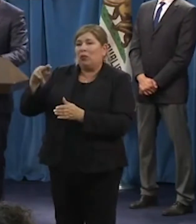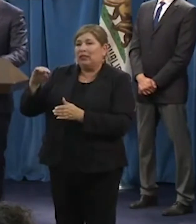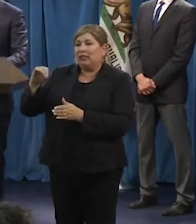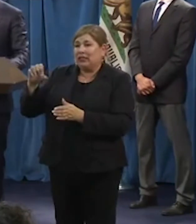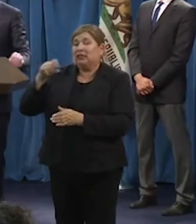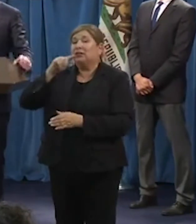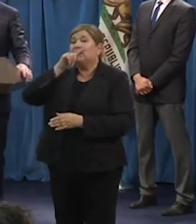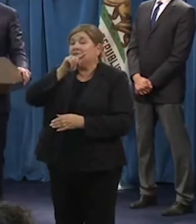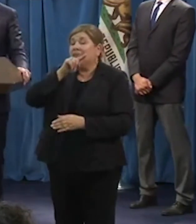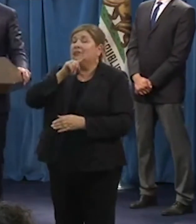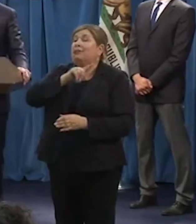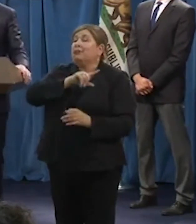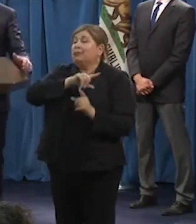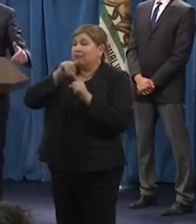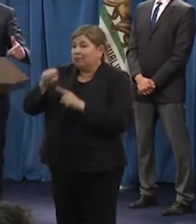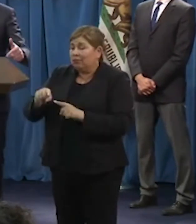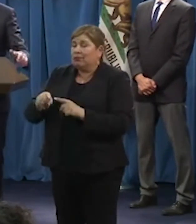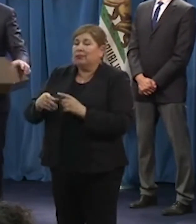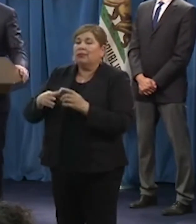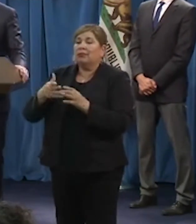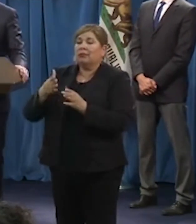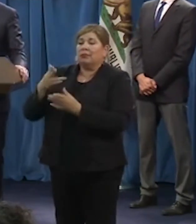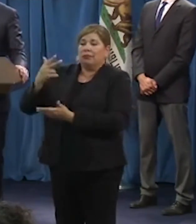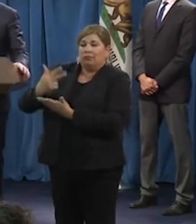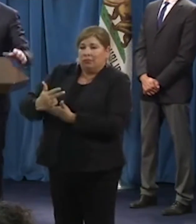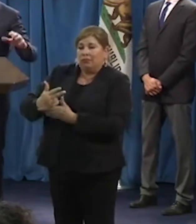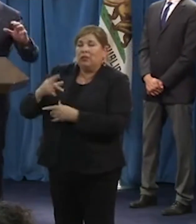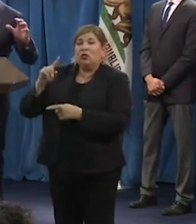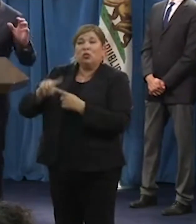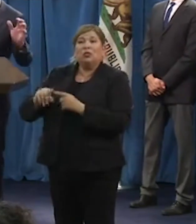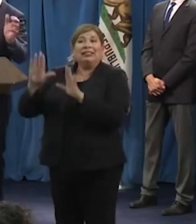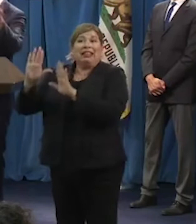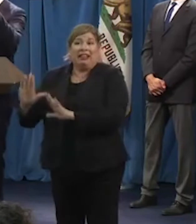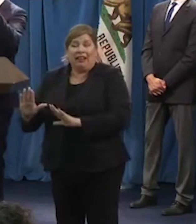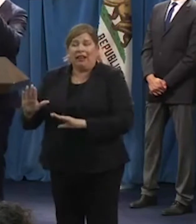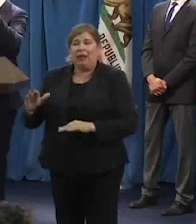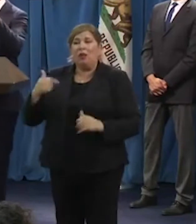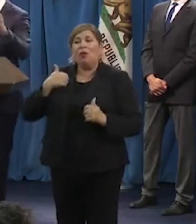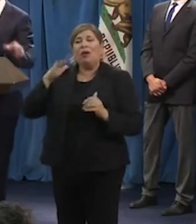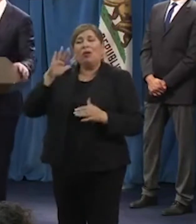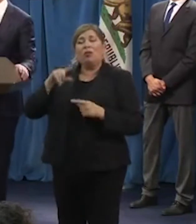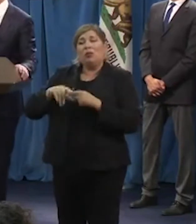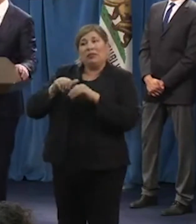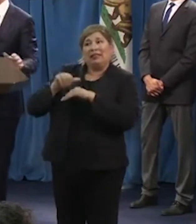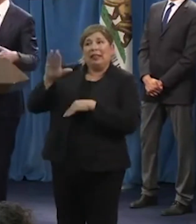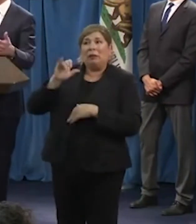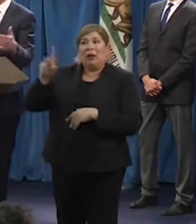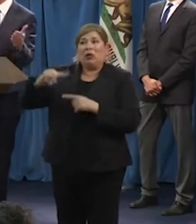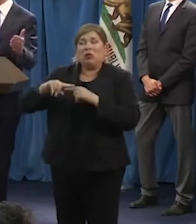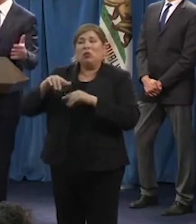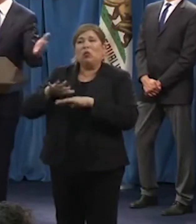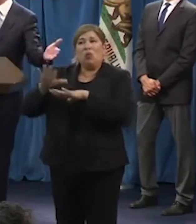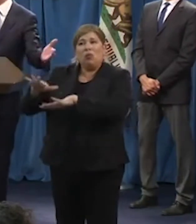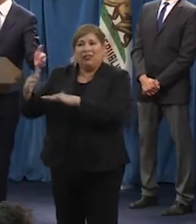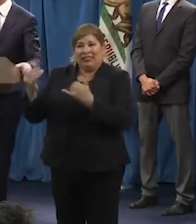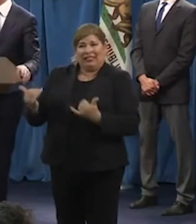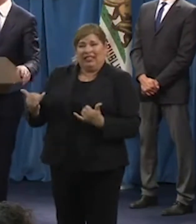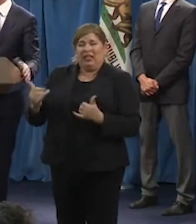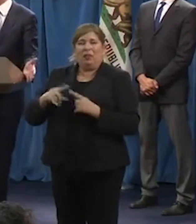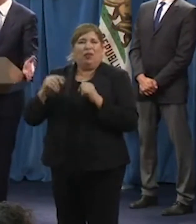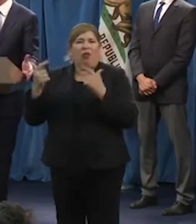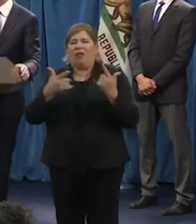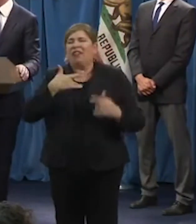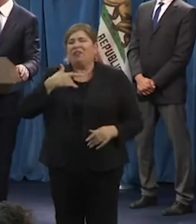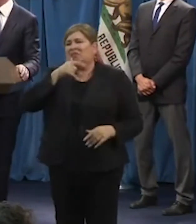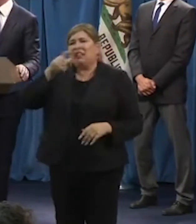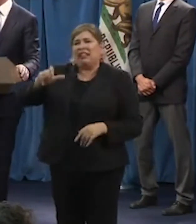the ship through Sunday. We were gonna send it back out to sea today. Everyone felt it was just unnecessary to